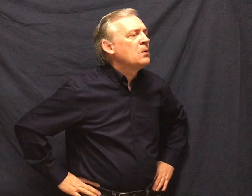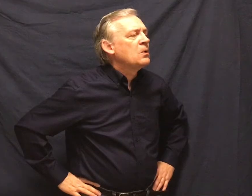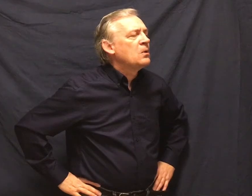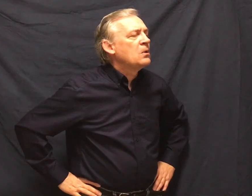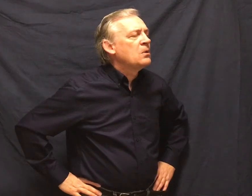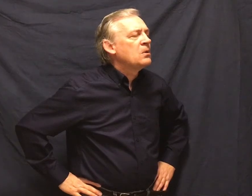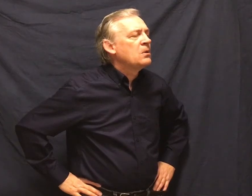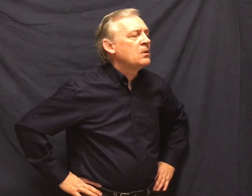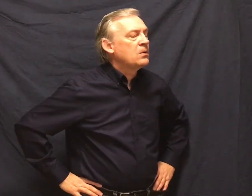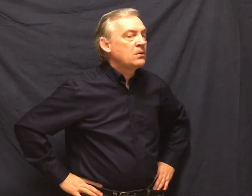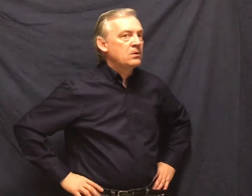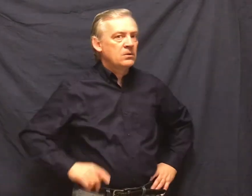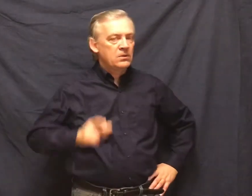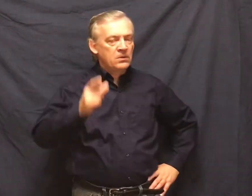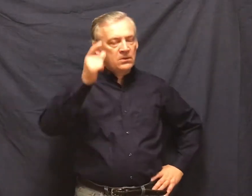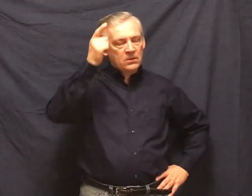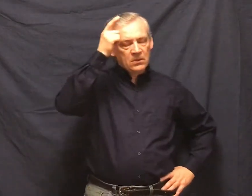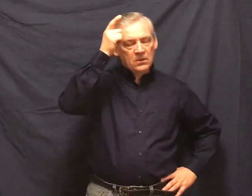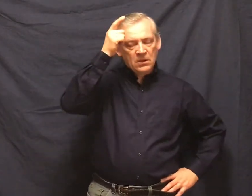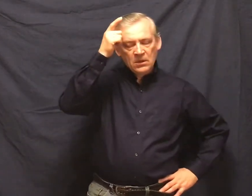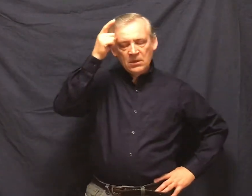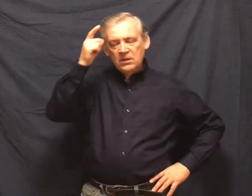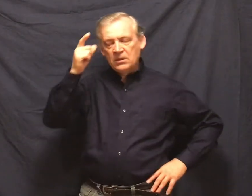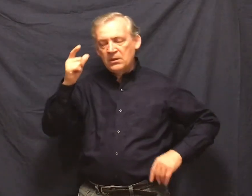Lenny's attention came gradually to what had been said.